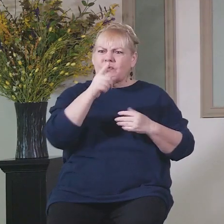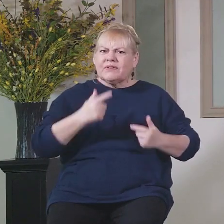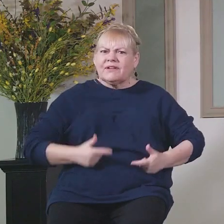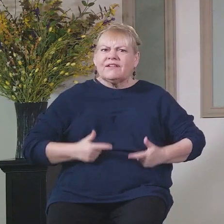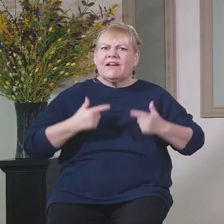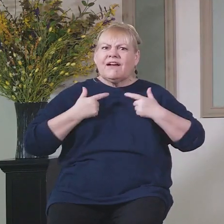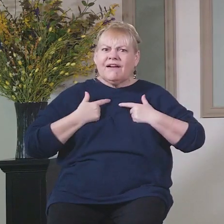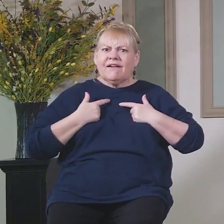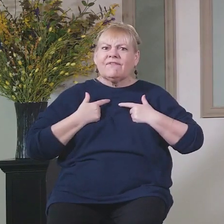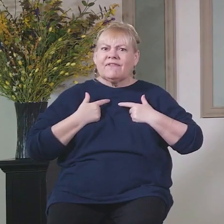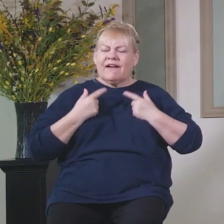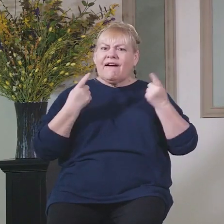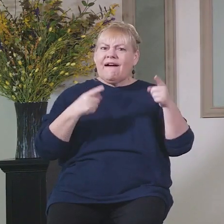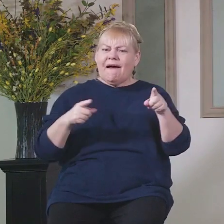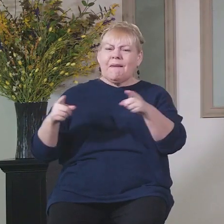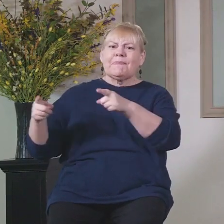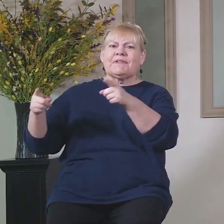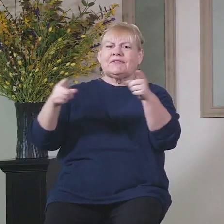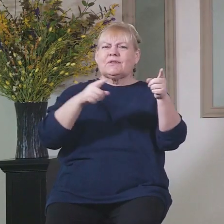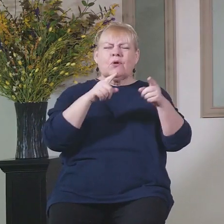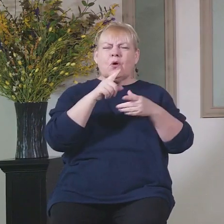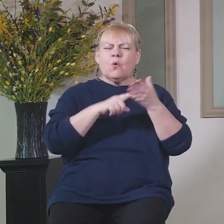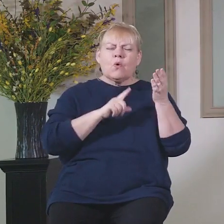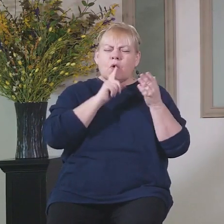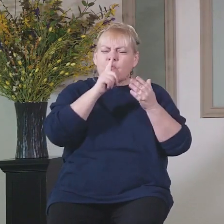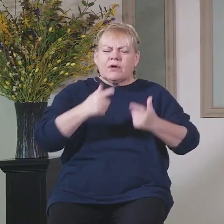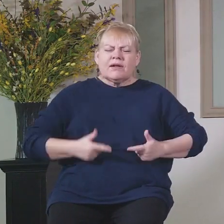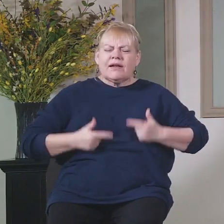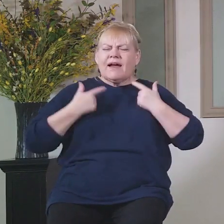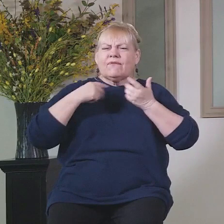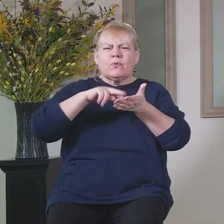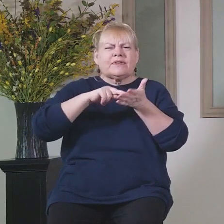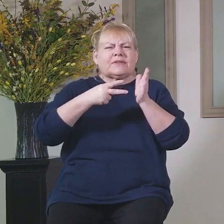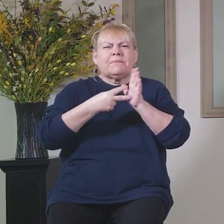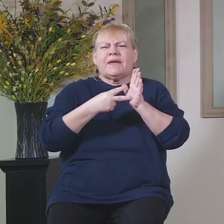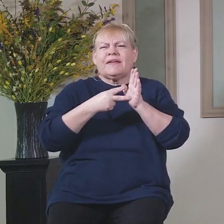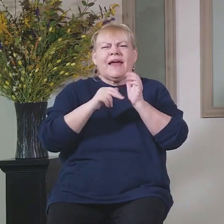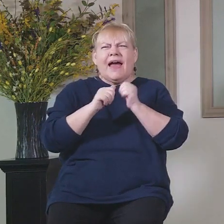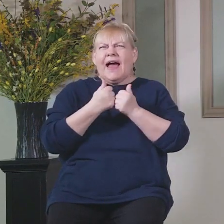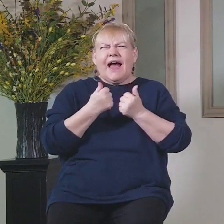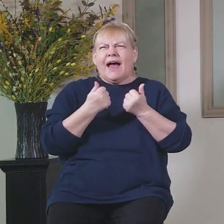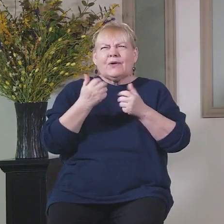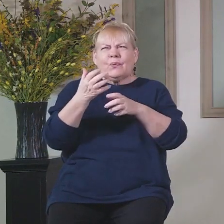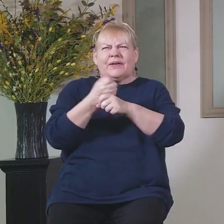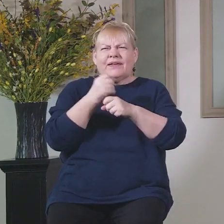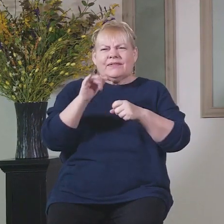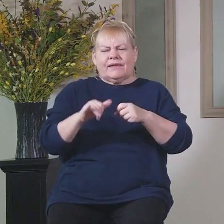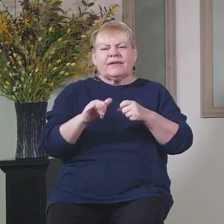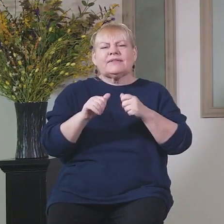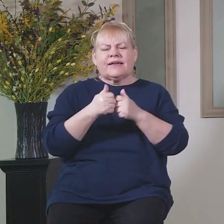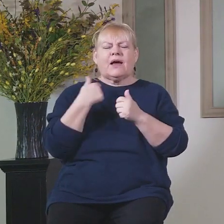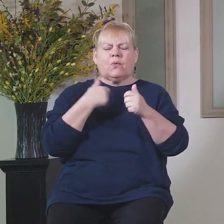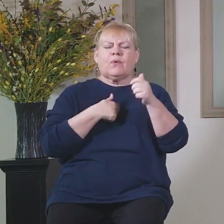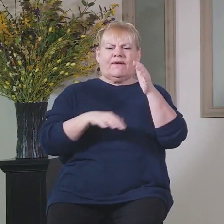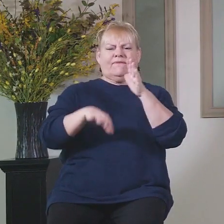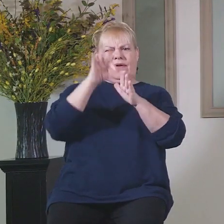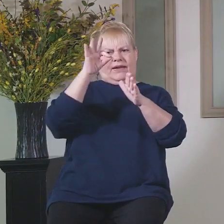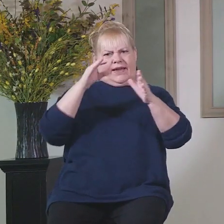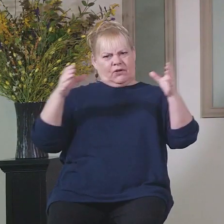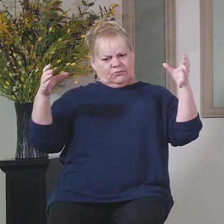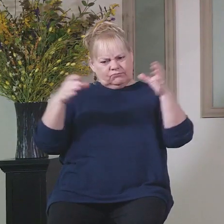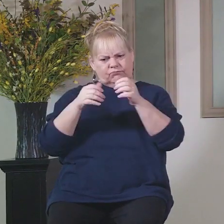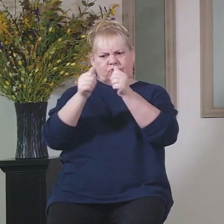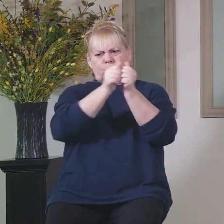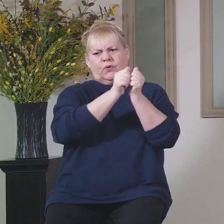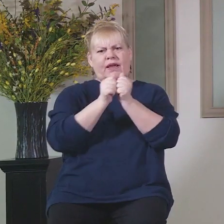life. What is real life? What does it mean? How do we get it? That's what we're here to find out together as the